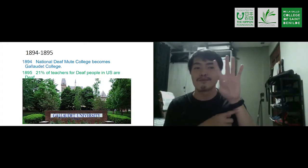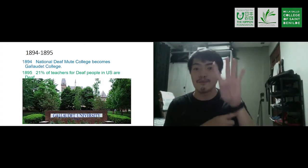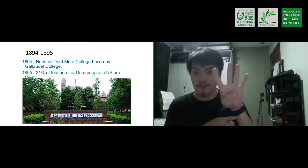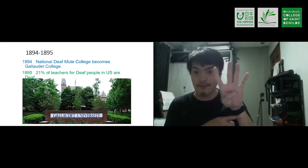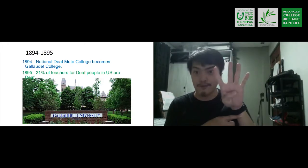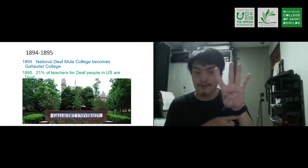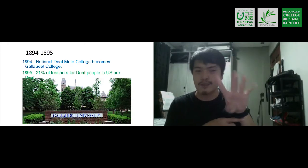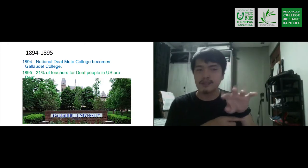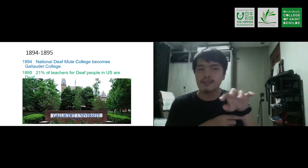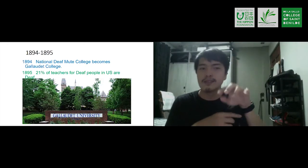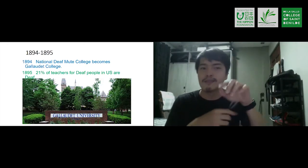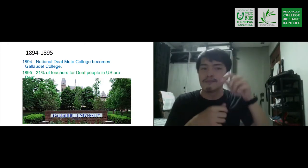In 1894,